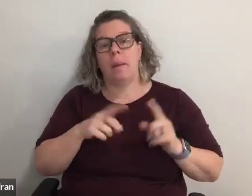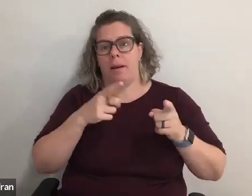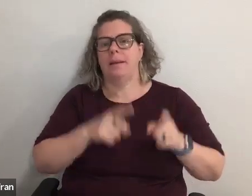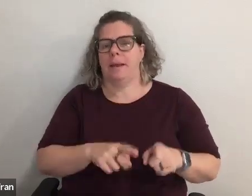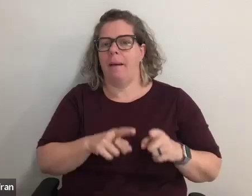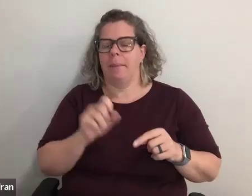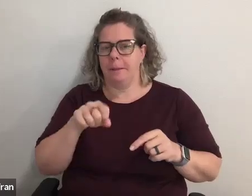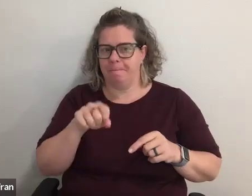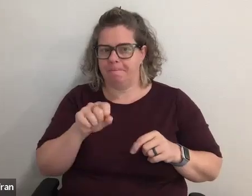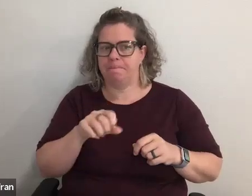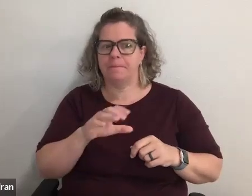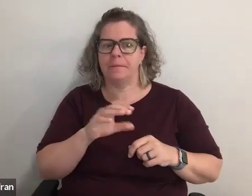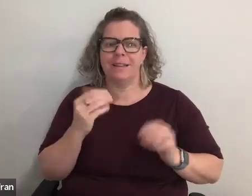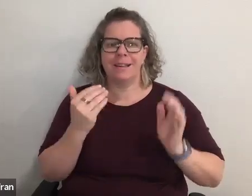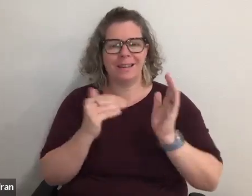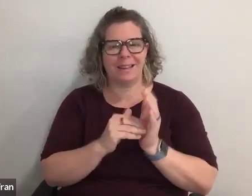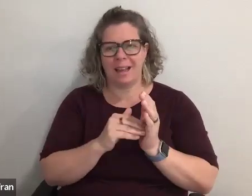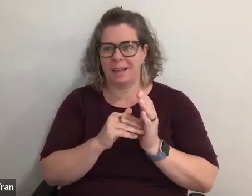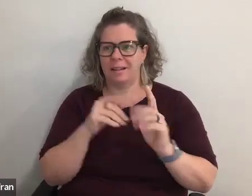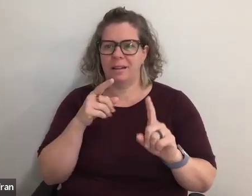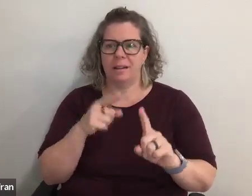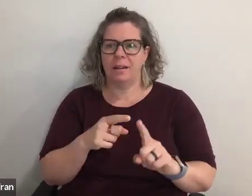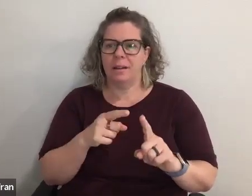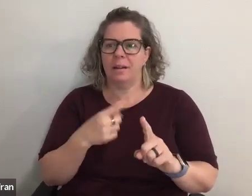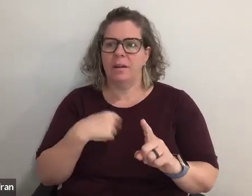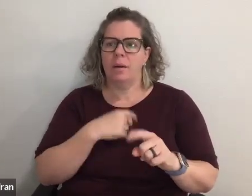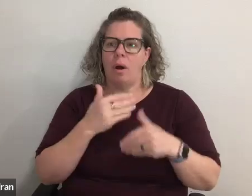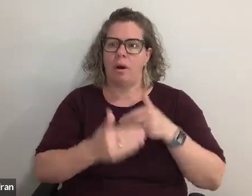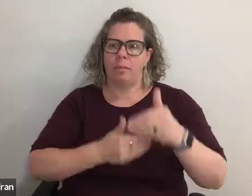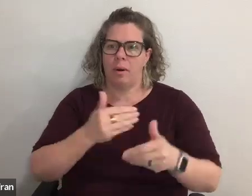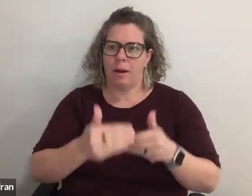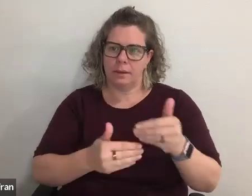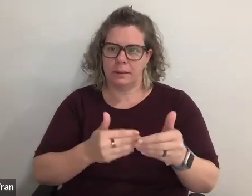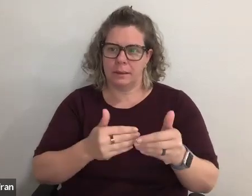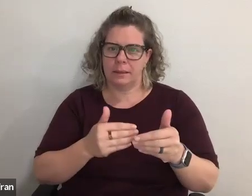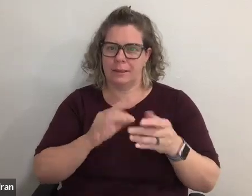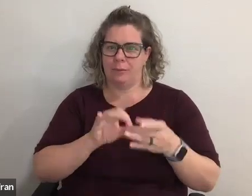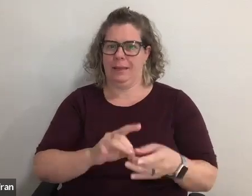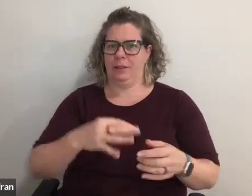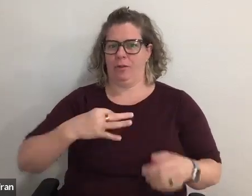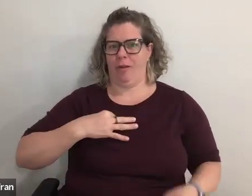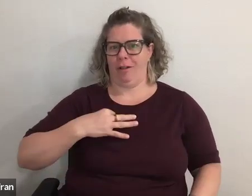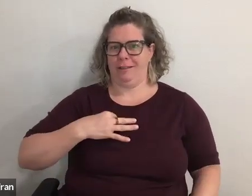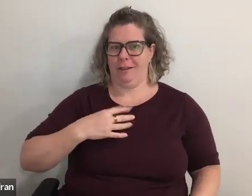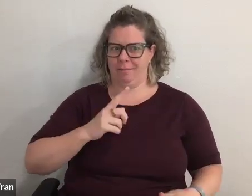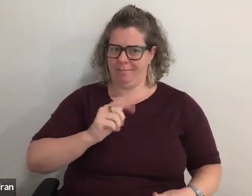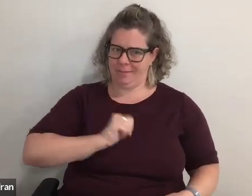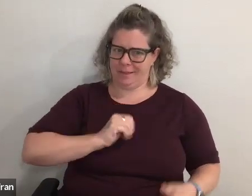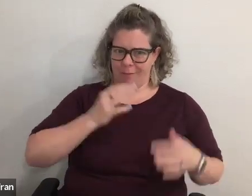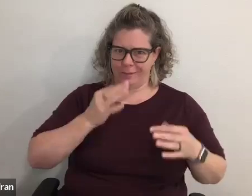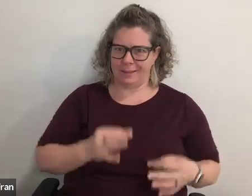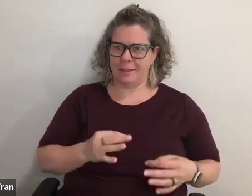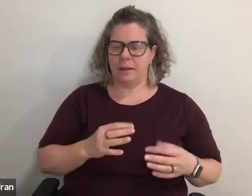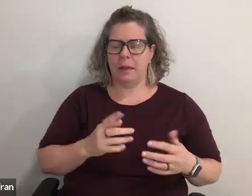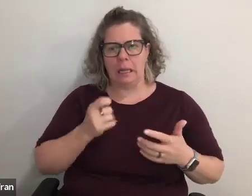happened. And again, it goes back to our process being voluntary. I know that can feel a little bit gray